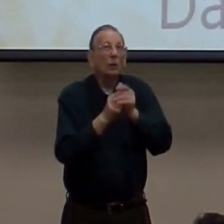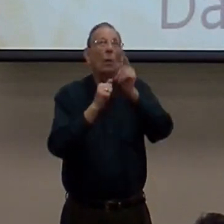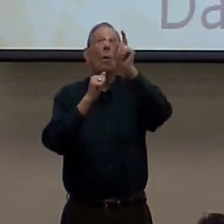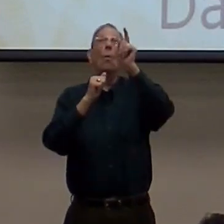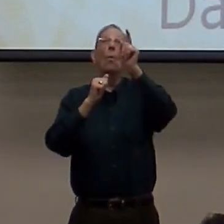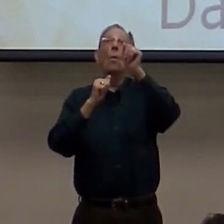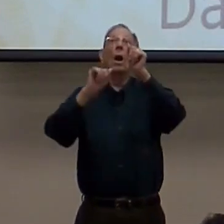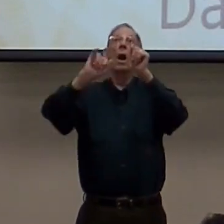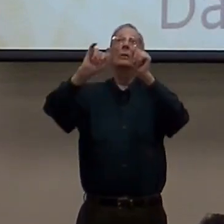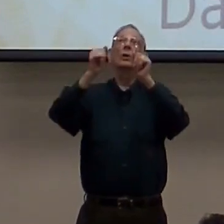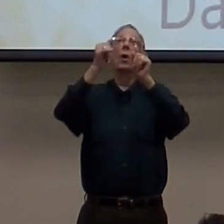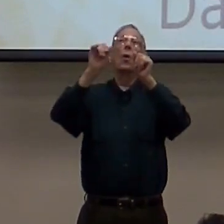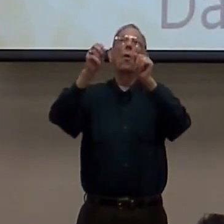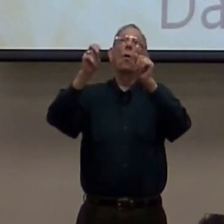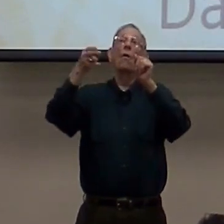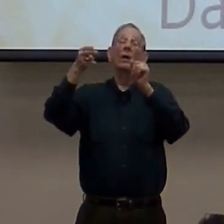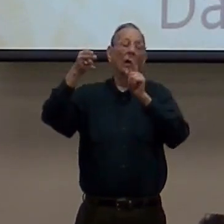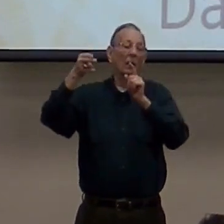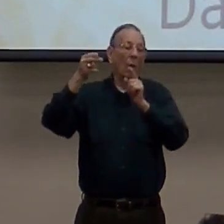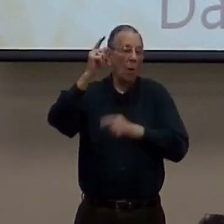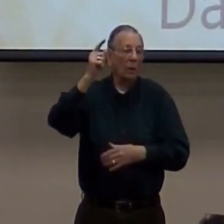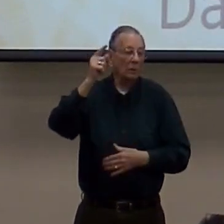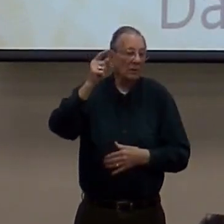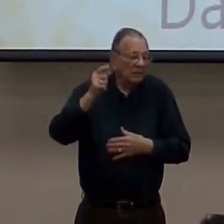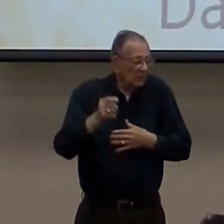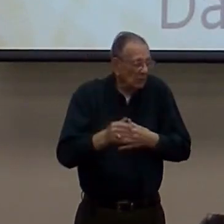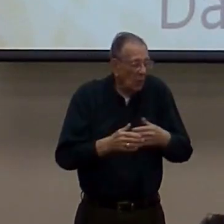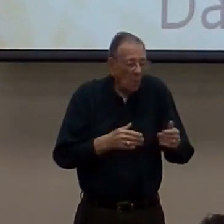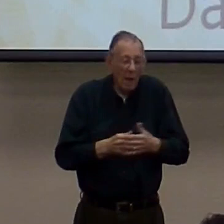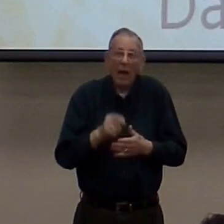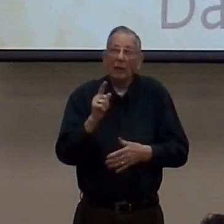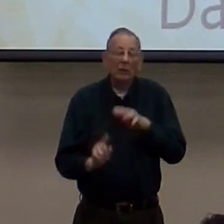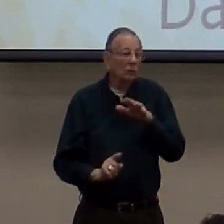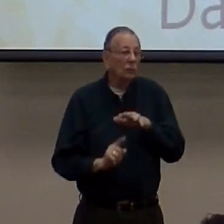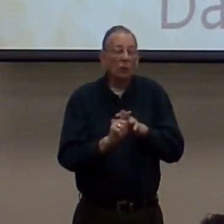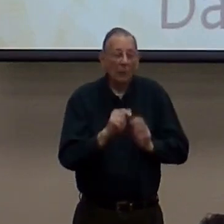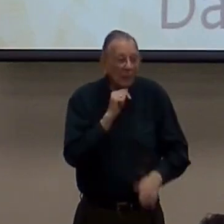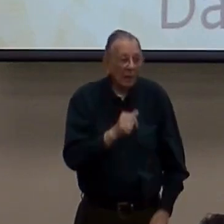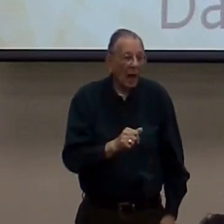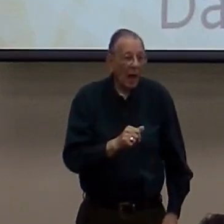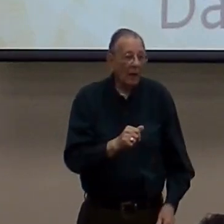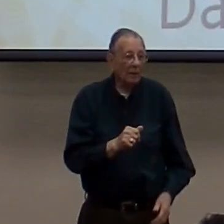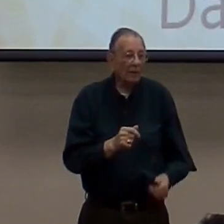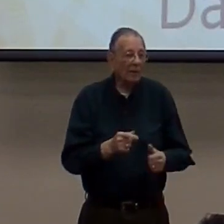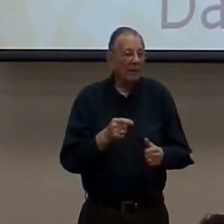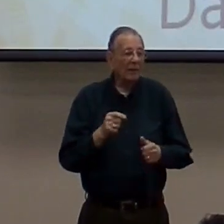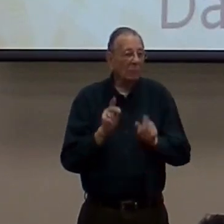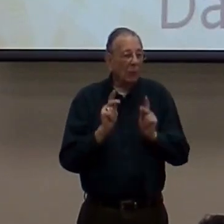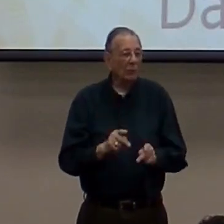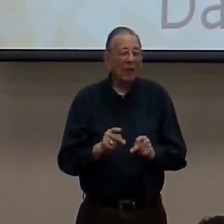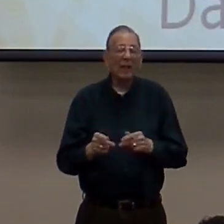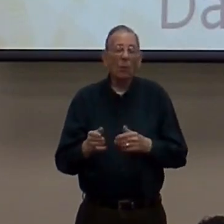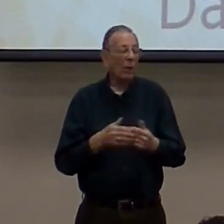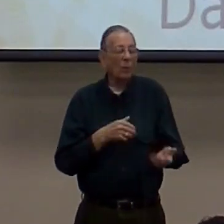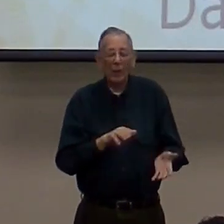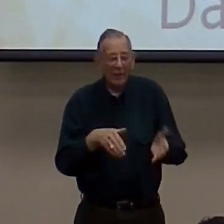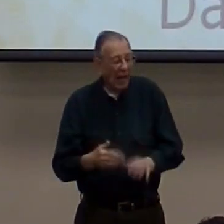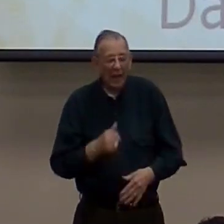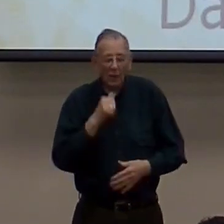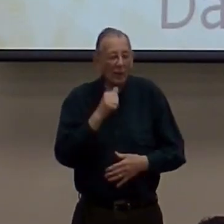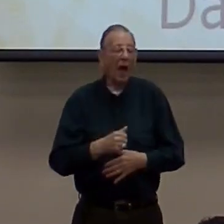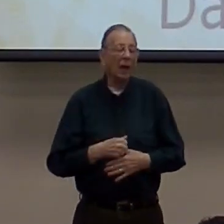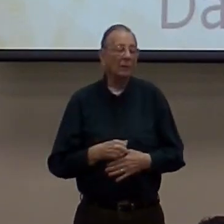Jehovah only, regardless of whether He shows up or not in person. Whether we die or